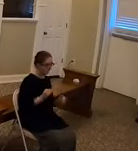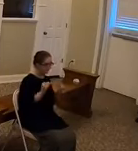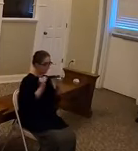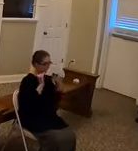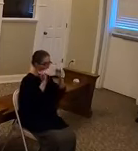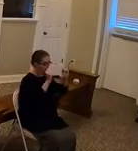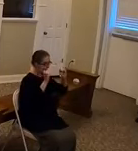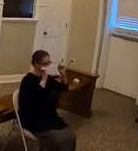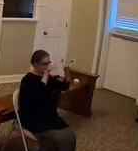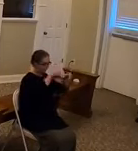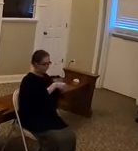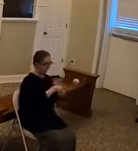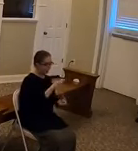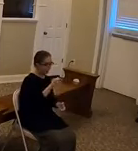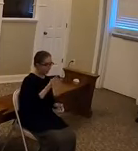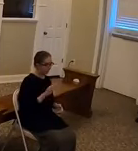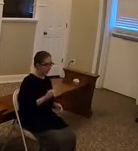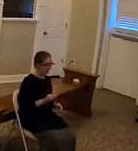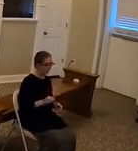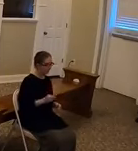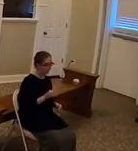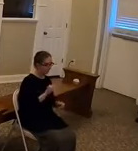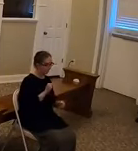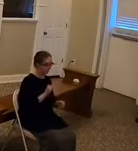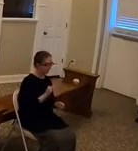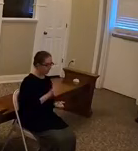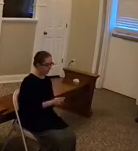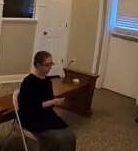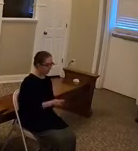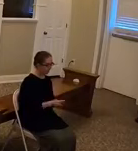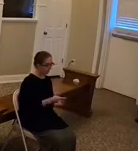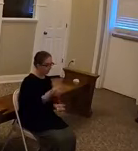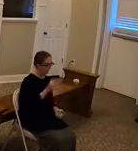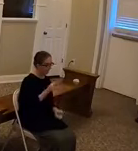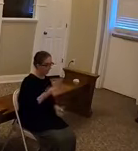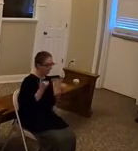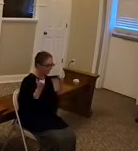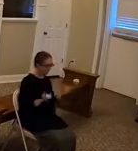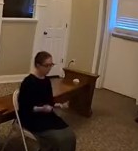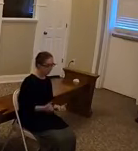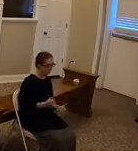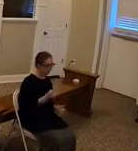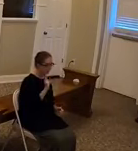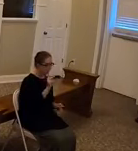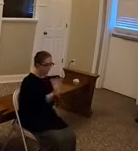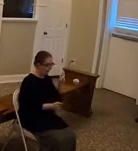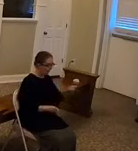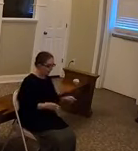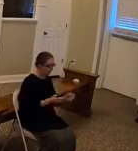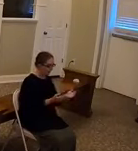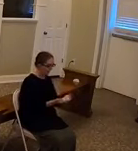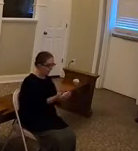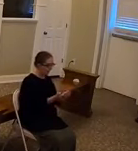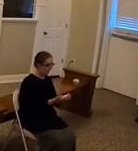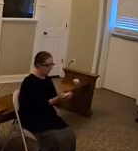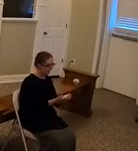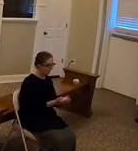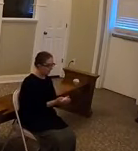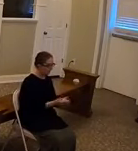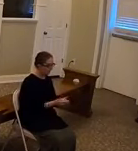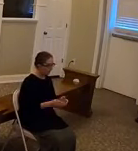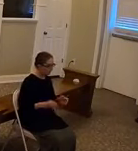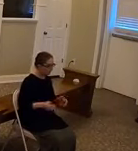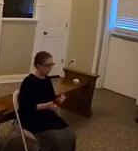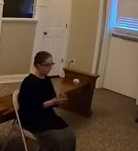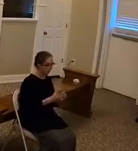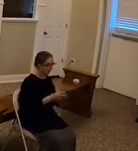further than HEB. And so he went and applied at the hospital and got hired on. And now He's one of the people that carries you to your room and carries